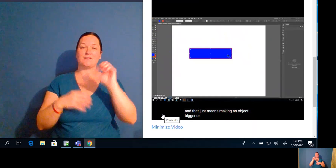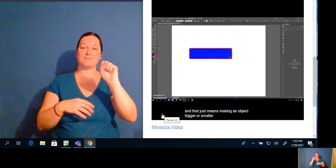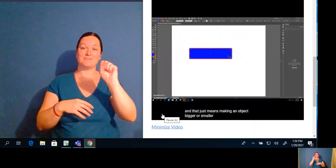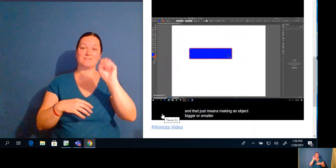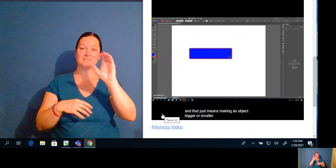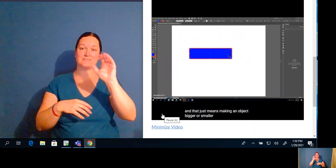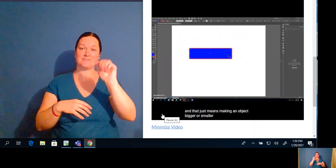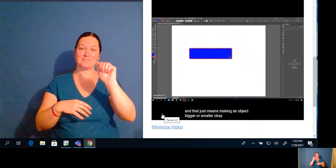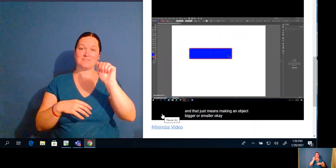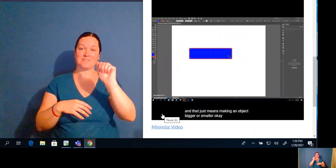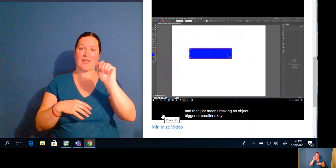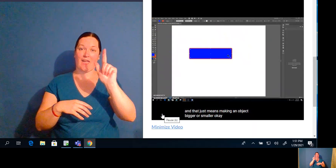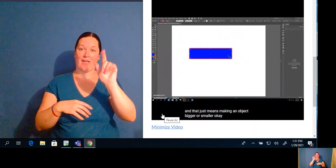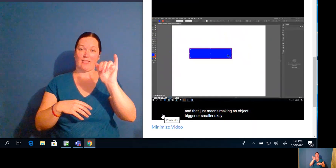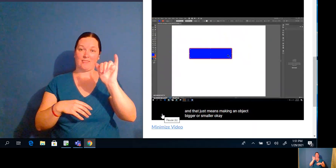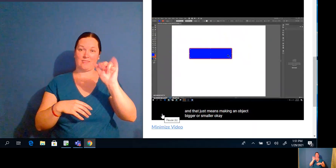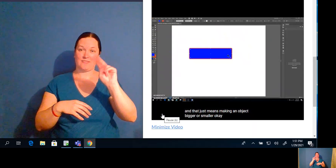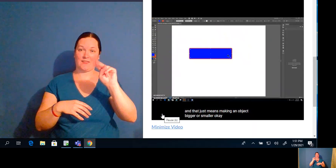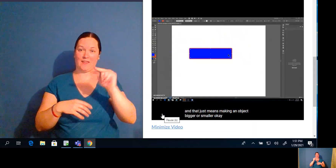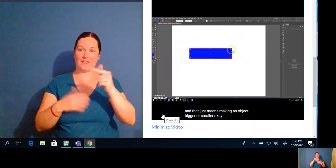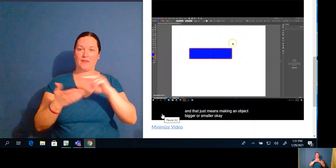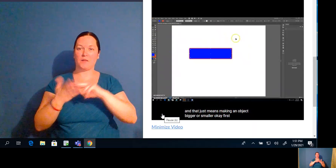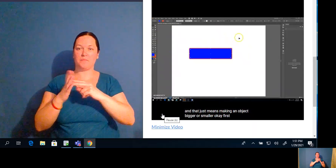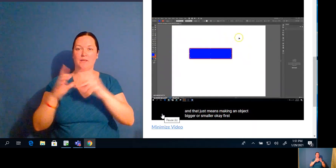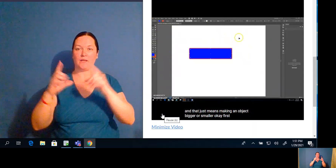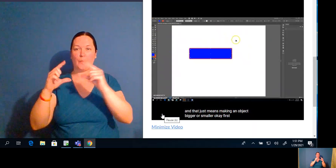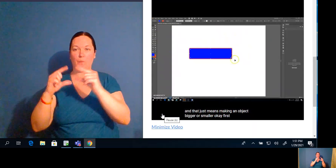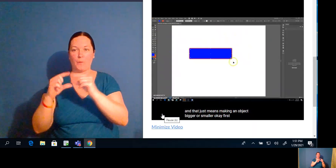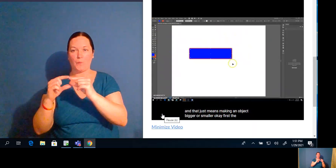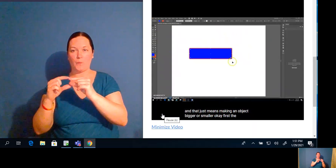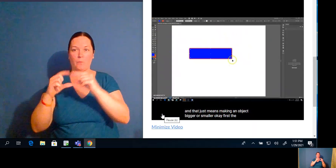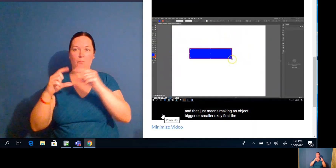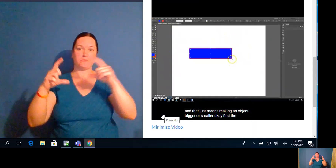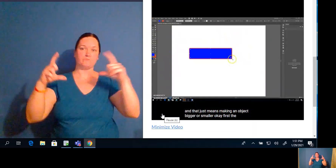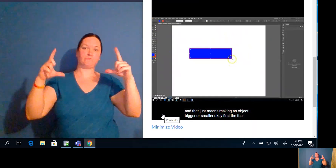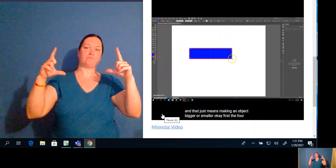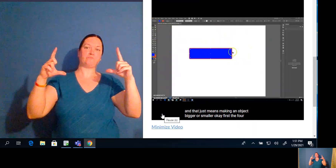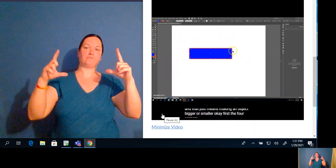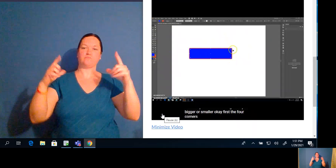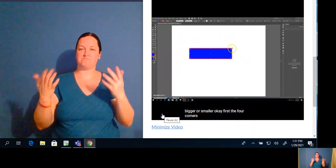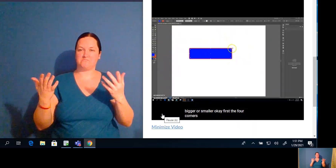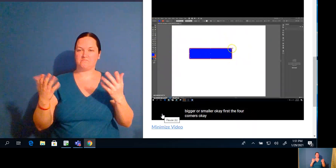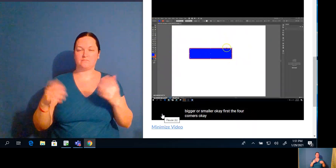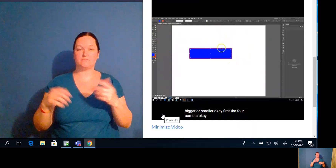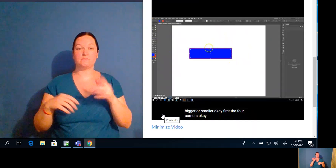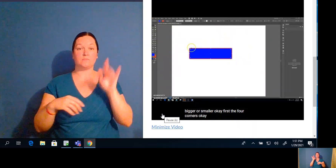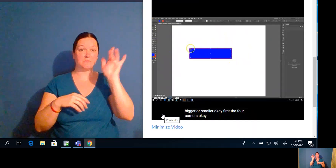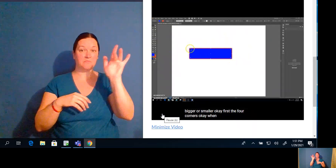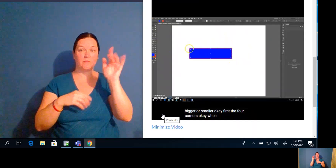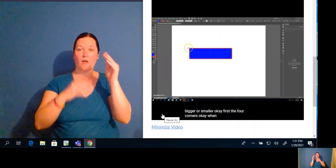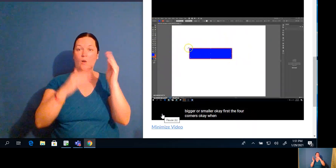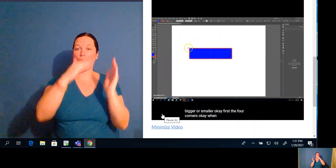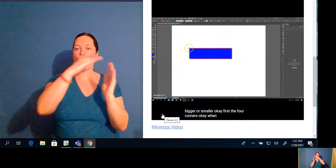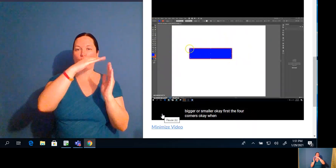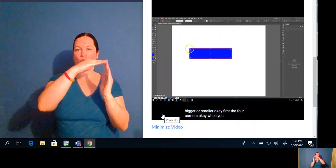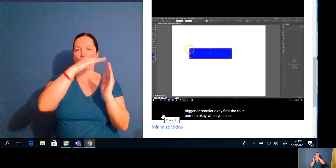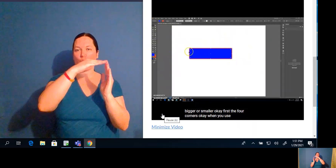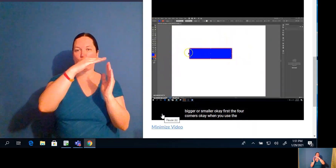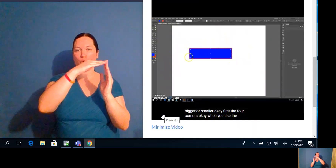object bigger or smaller. Okay, first, the 4 corners.